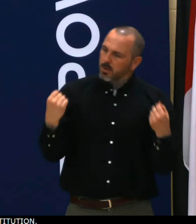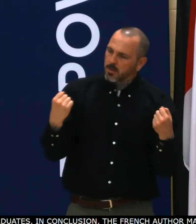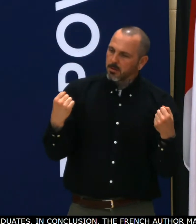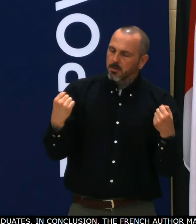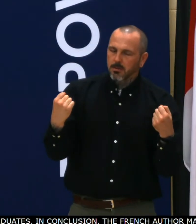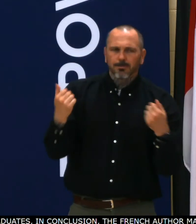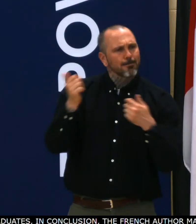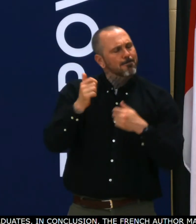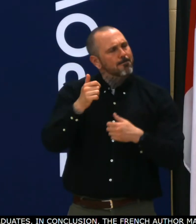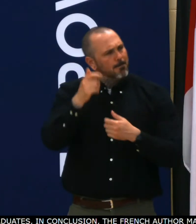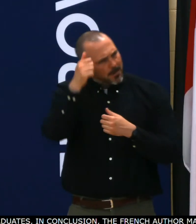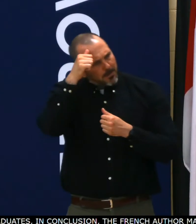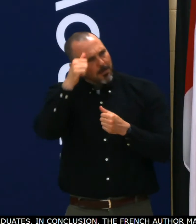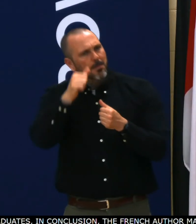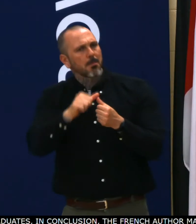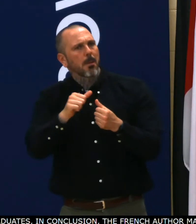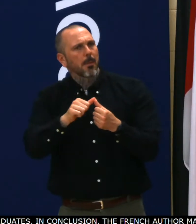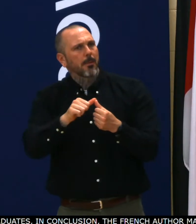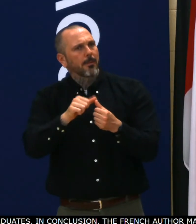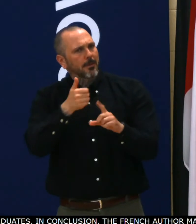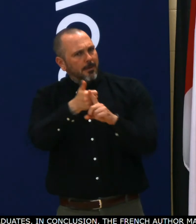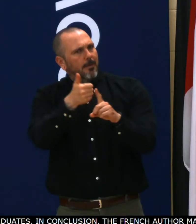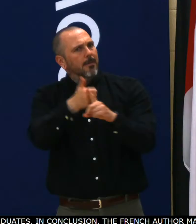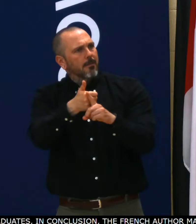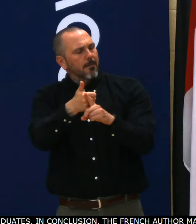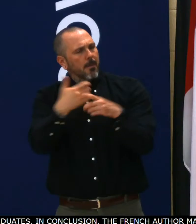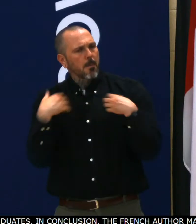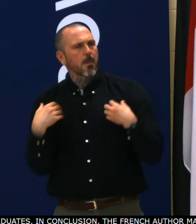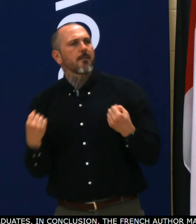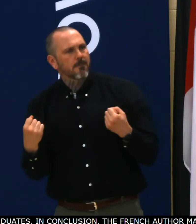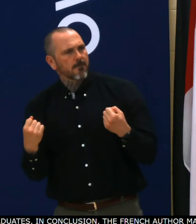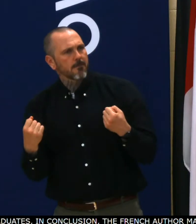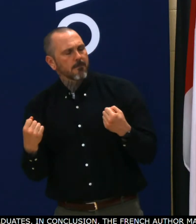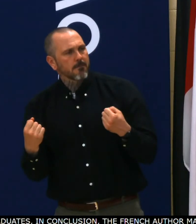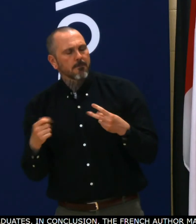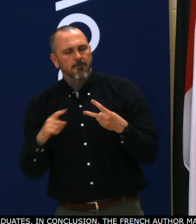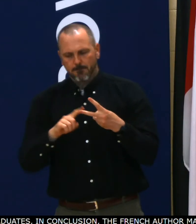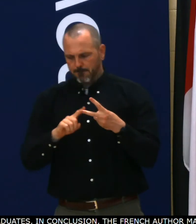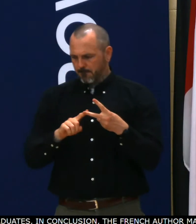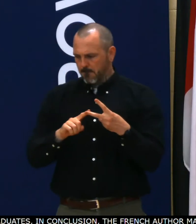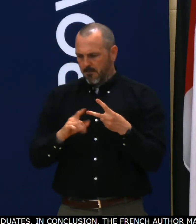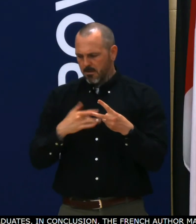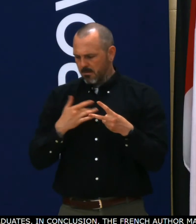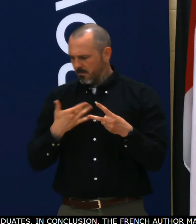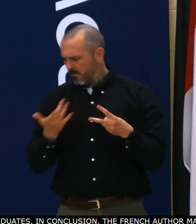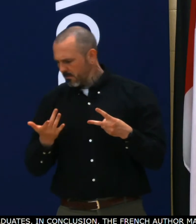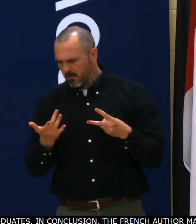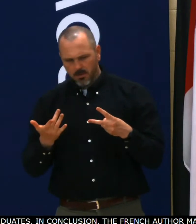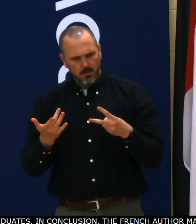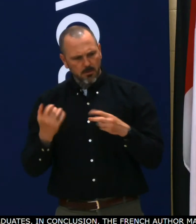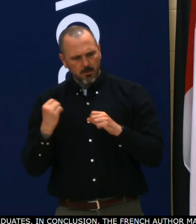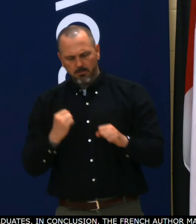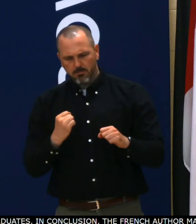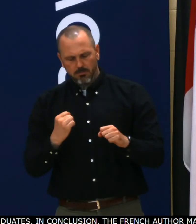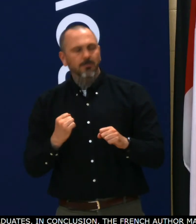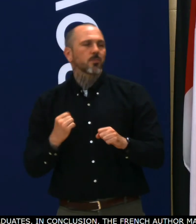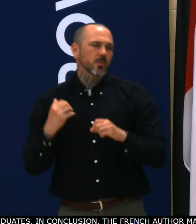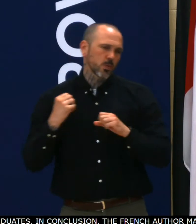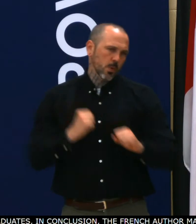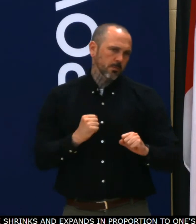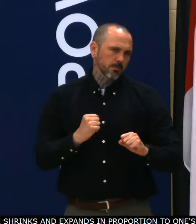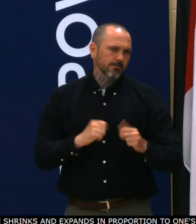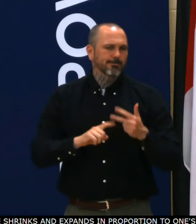you are braver than you believe, you are stronger than you seem, you are smarter than